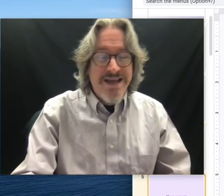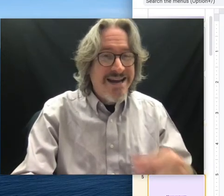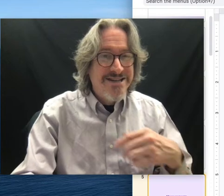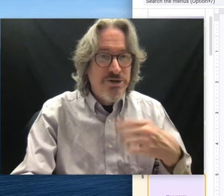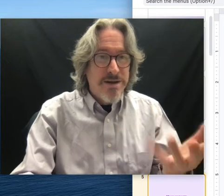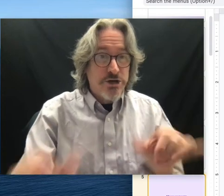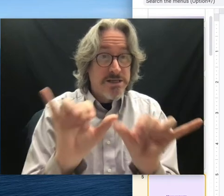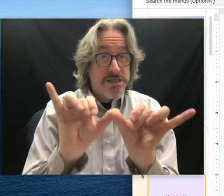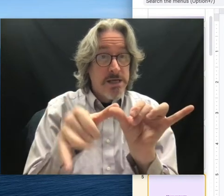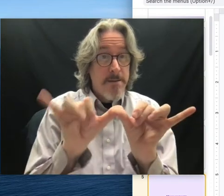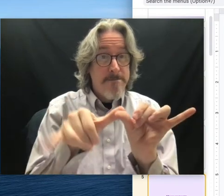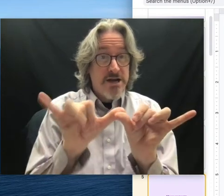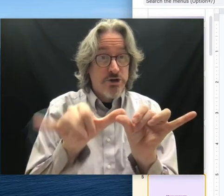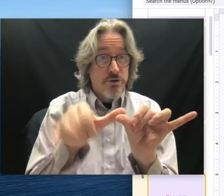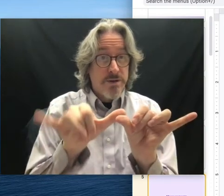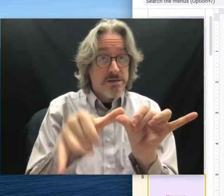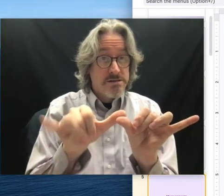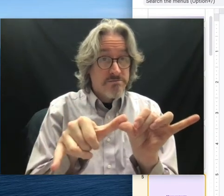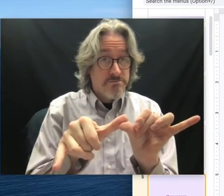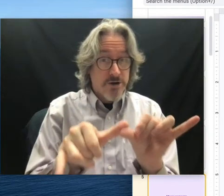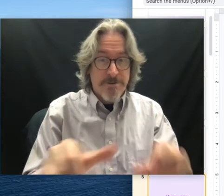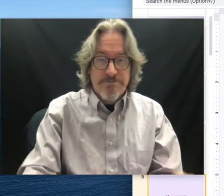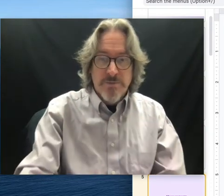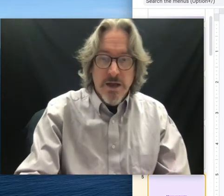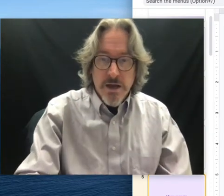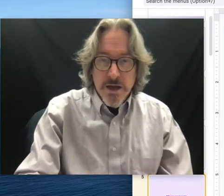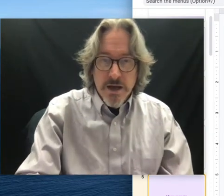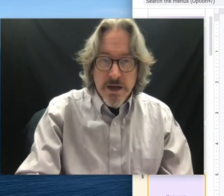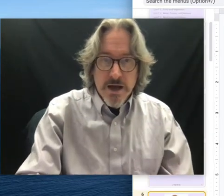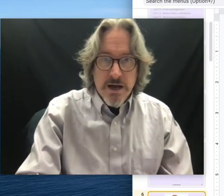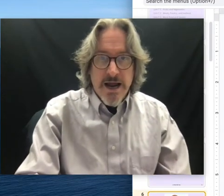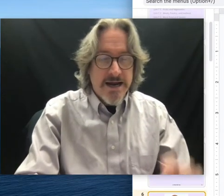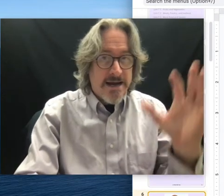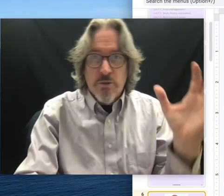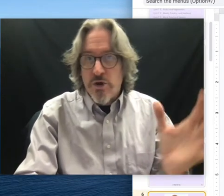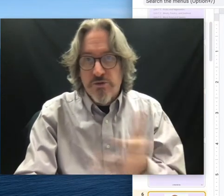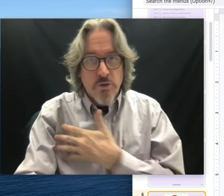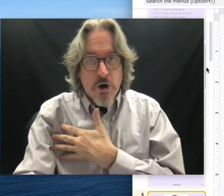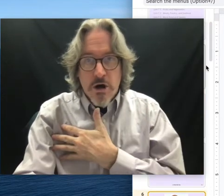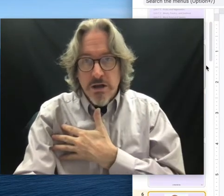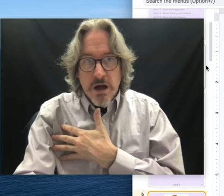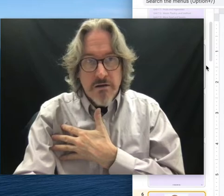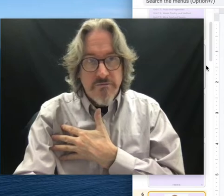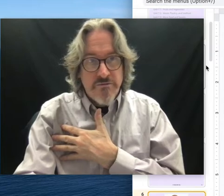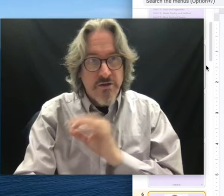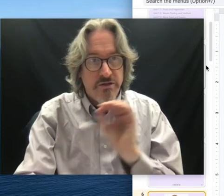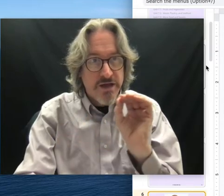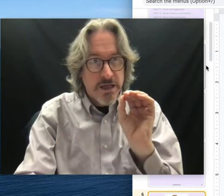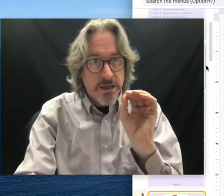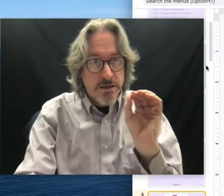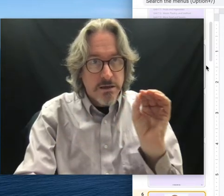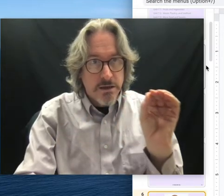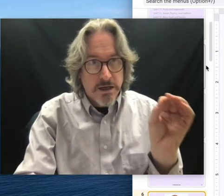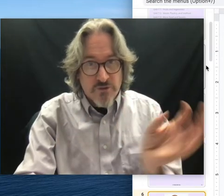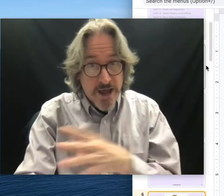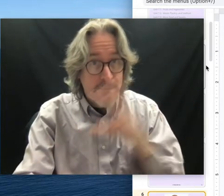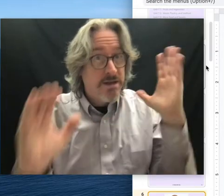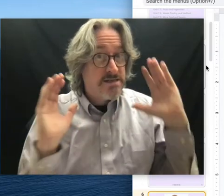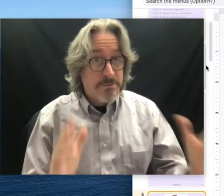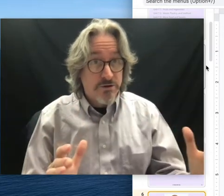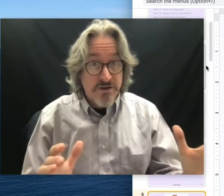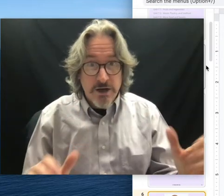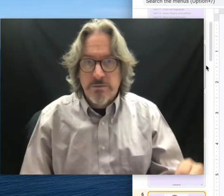we get into measurements. Okay. And again, we'll go through all of the